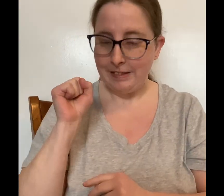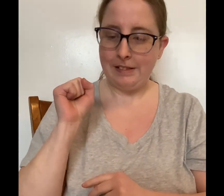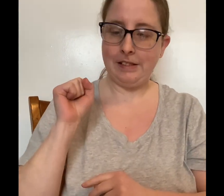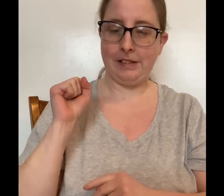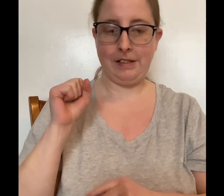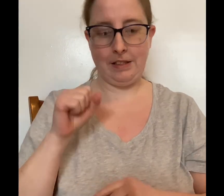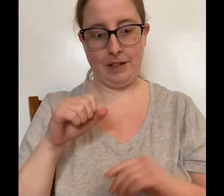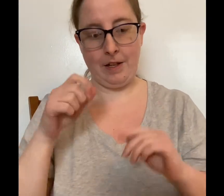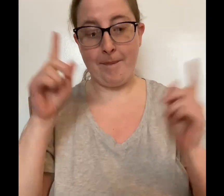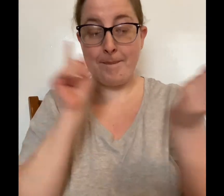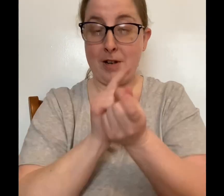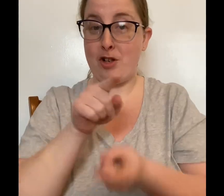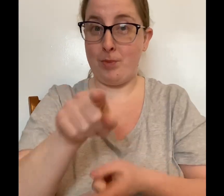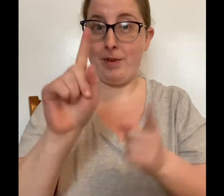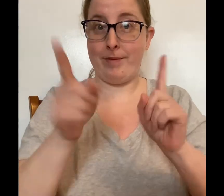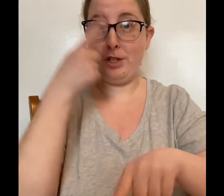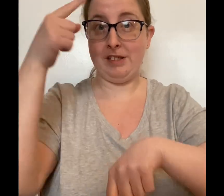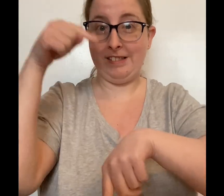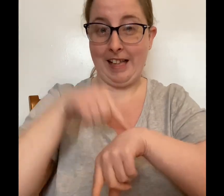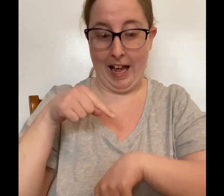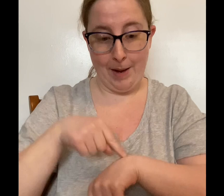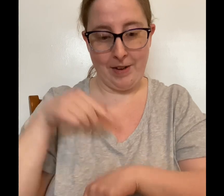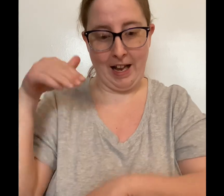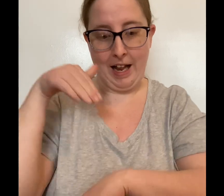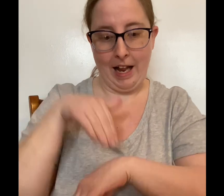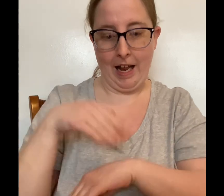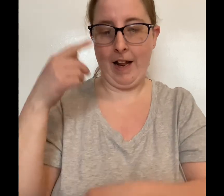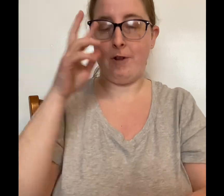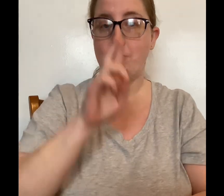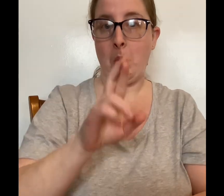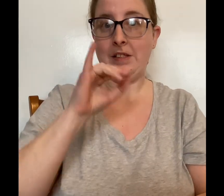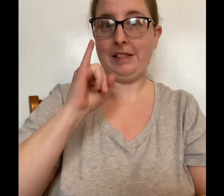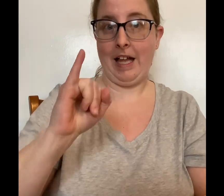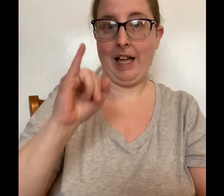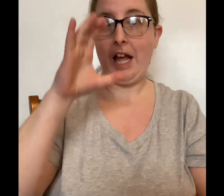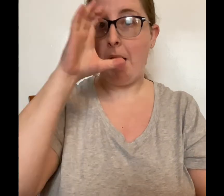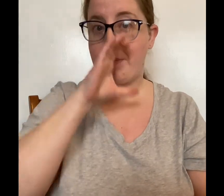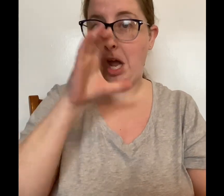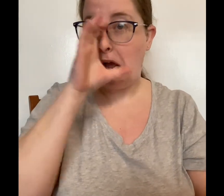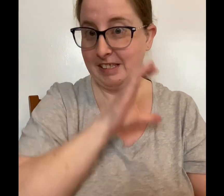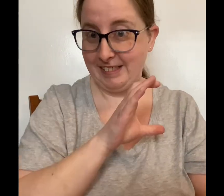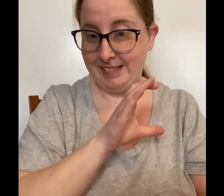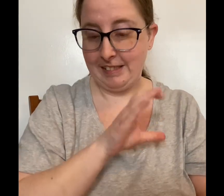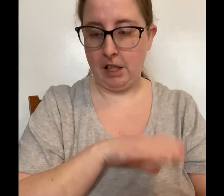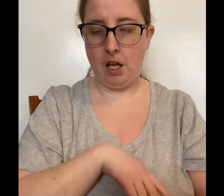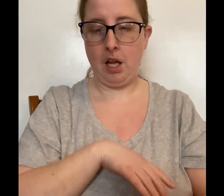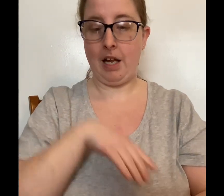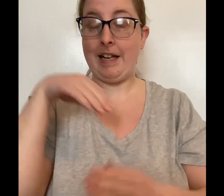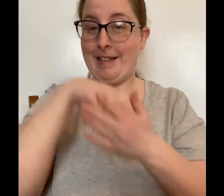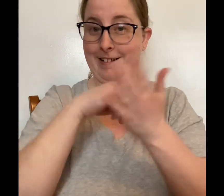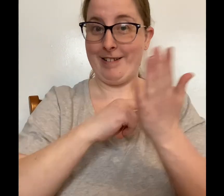were meeting you for the first time in Rhode Island in November